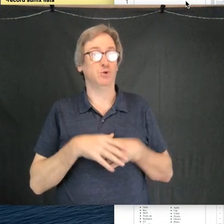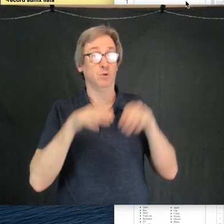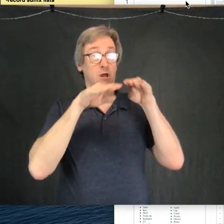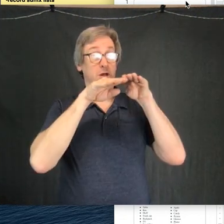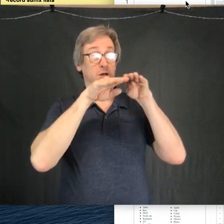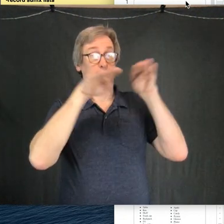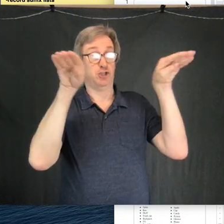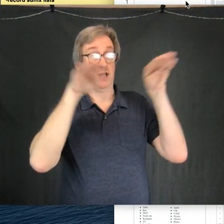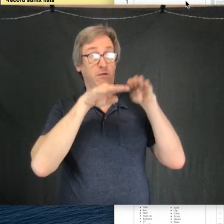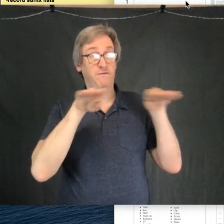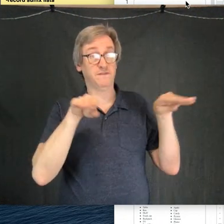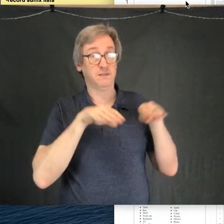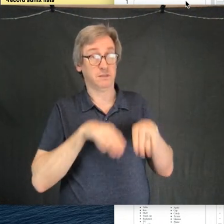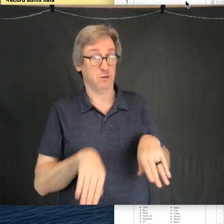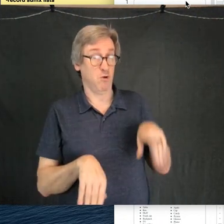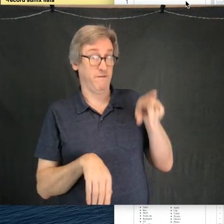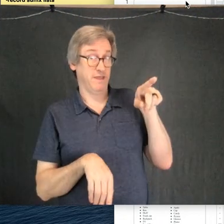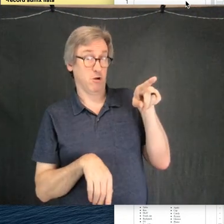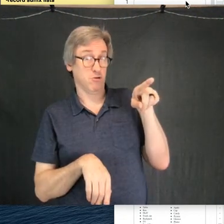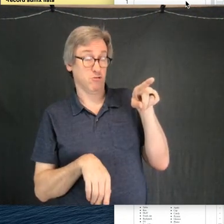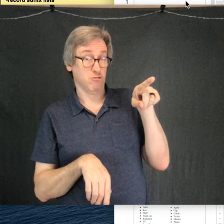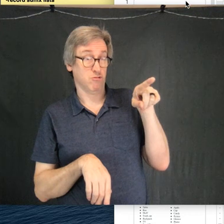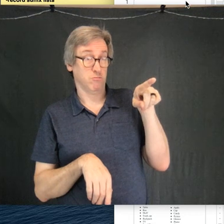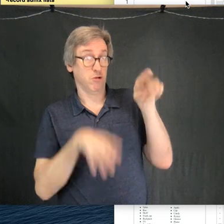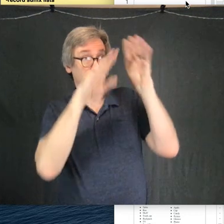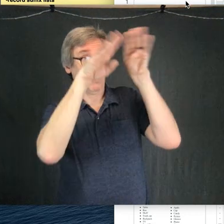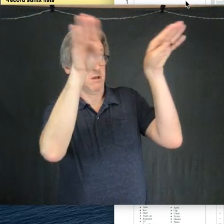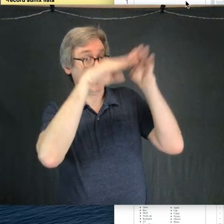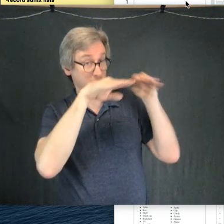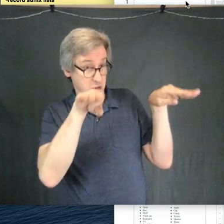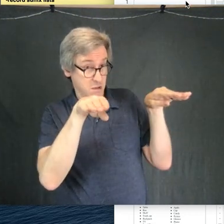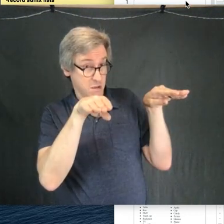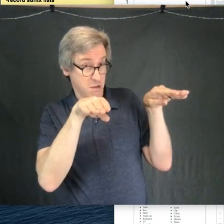I do shelves over there.